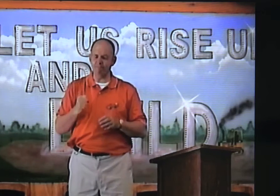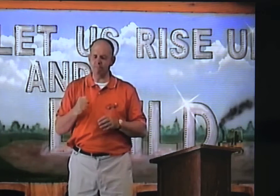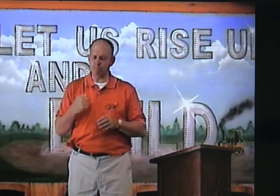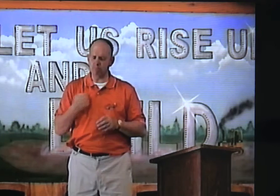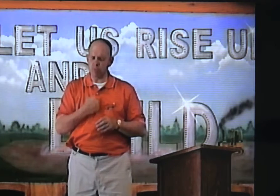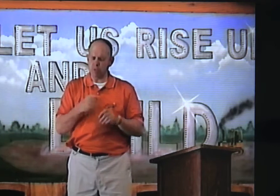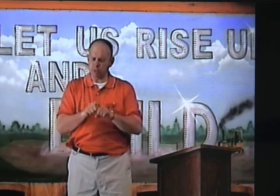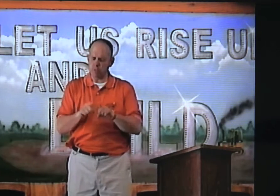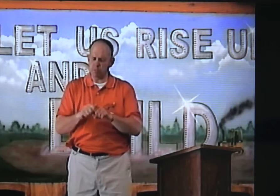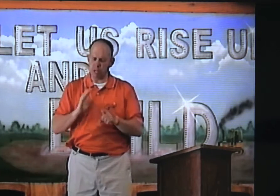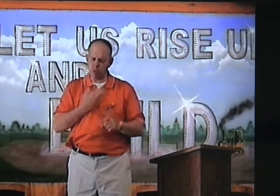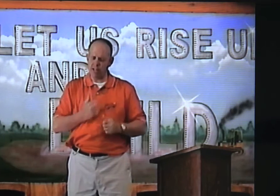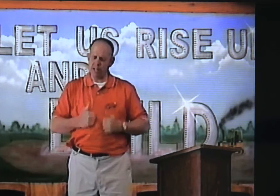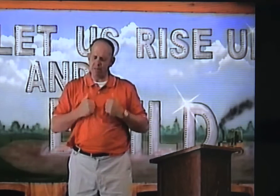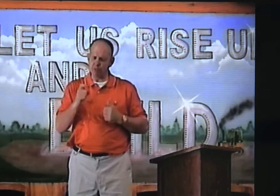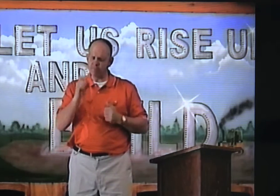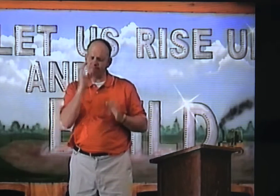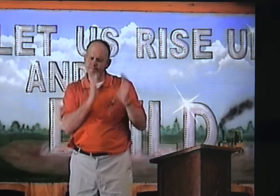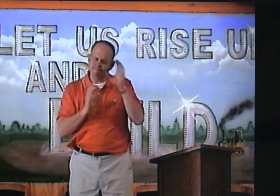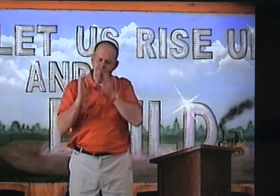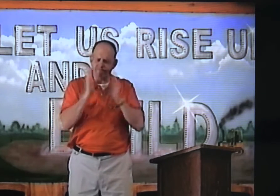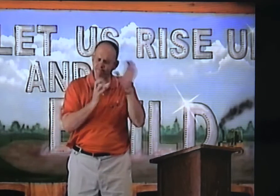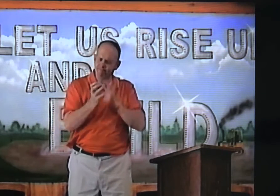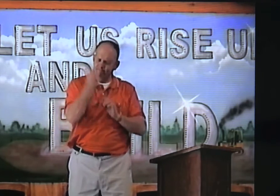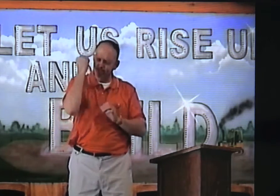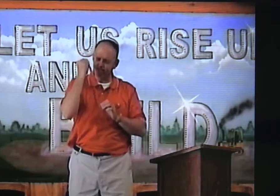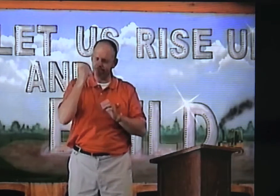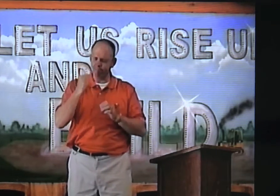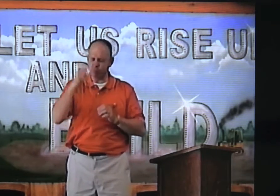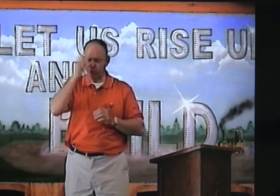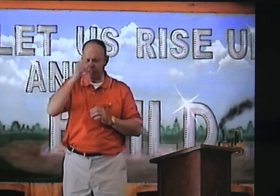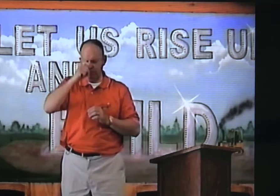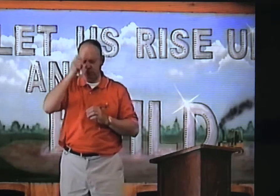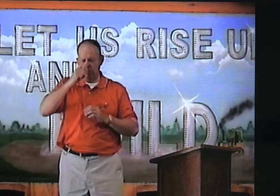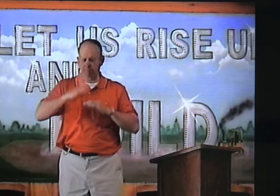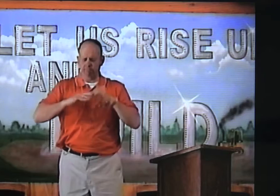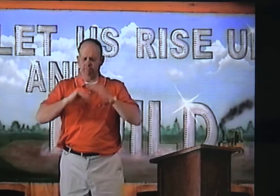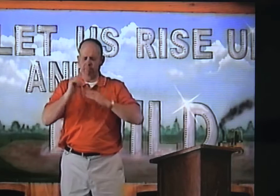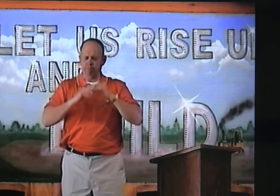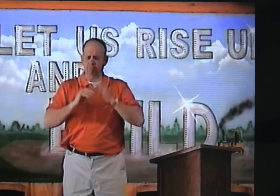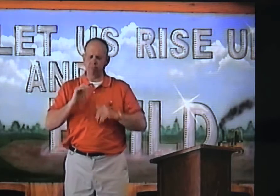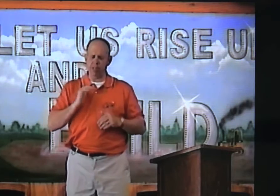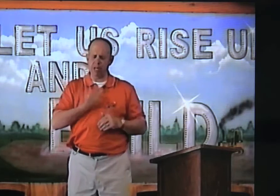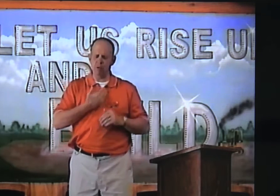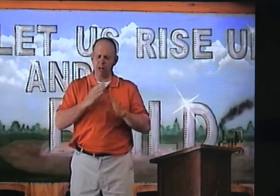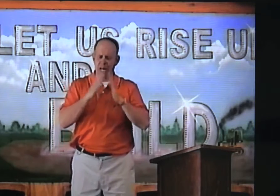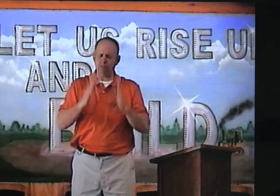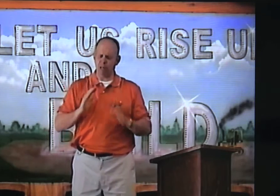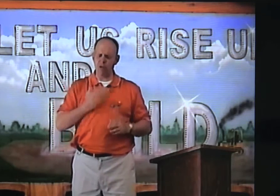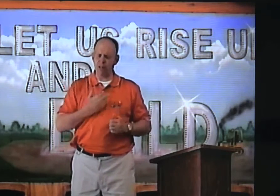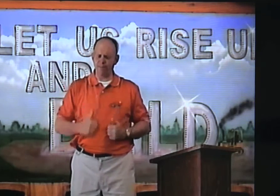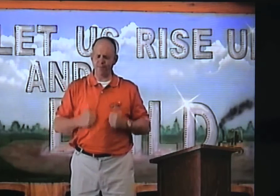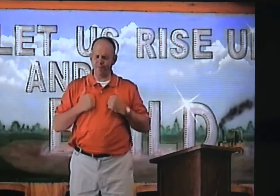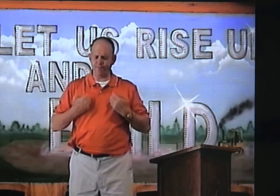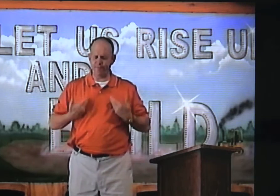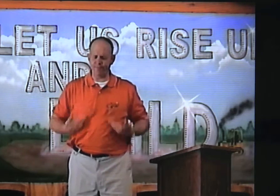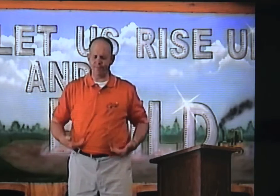and grab it. Pray that you'll help our lives to see as we grab the wisdom to build it up. Help our life,